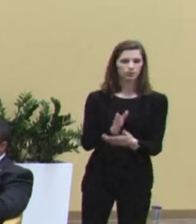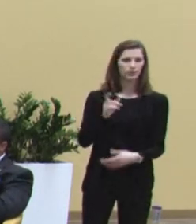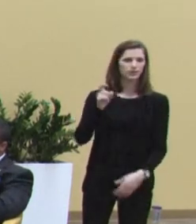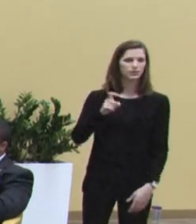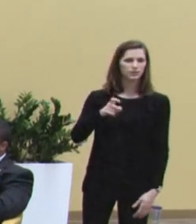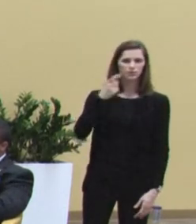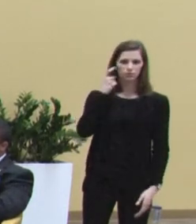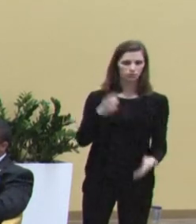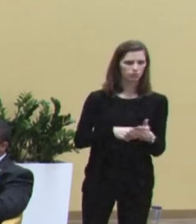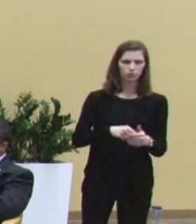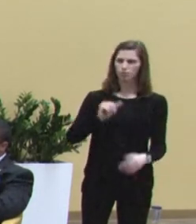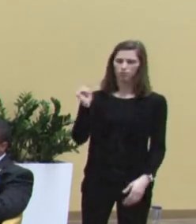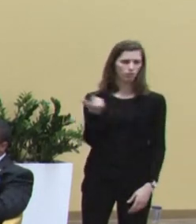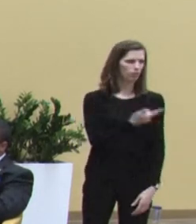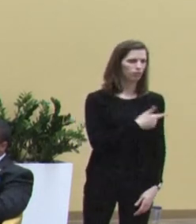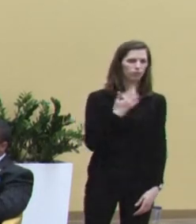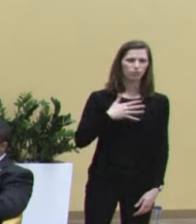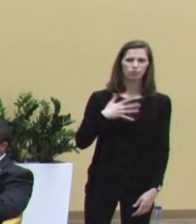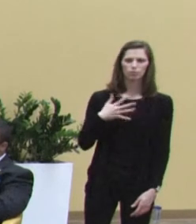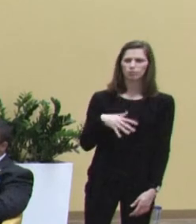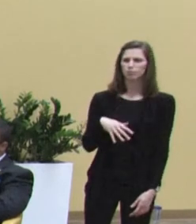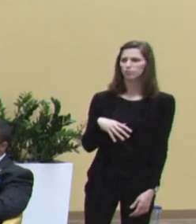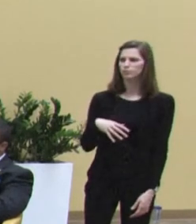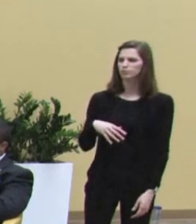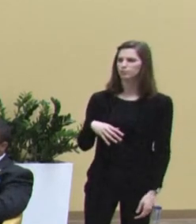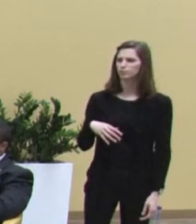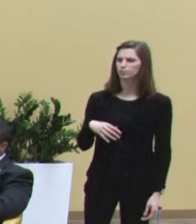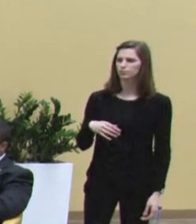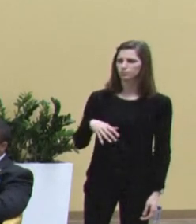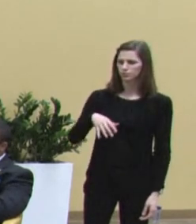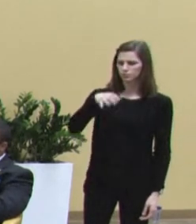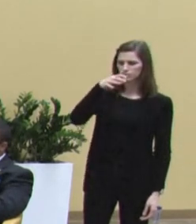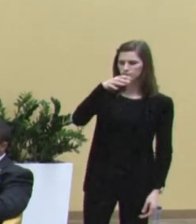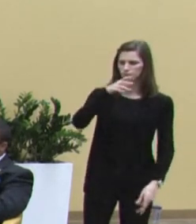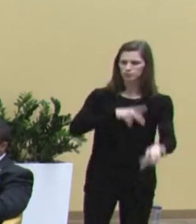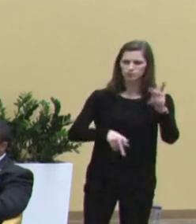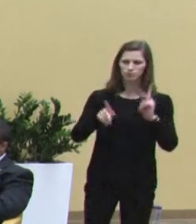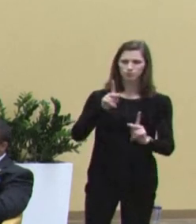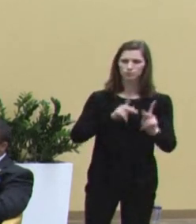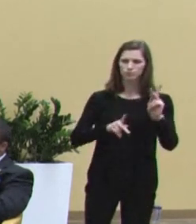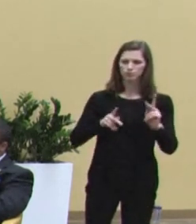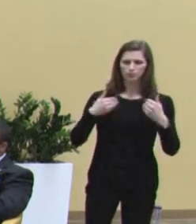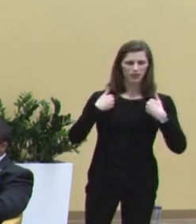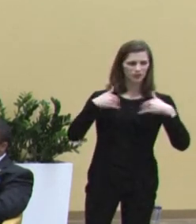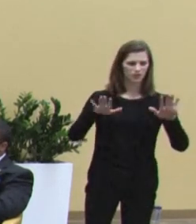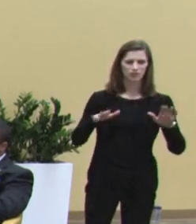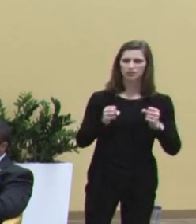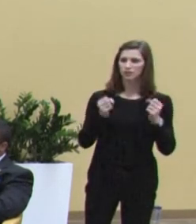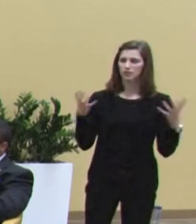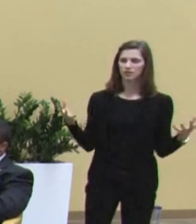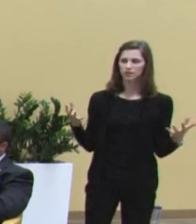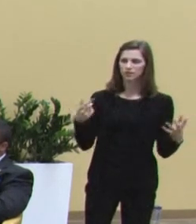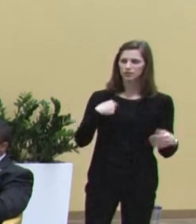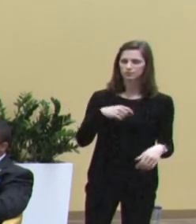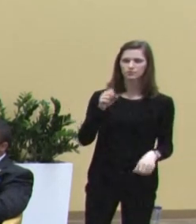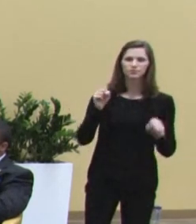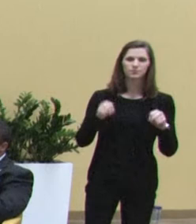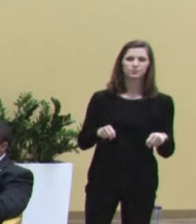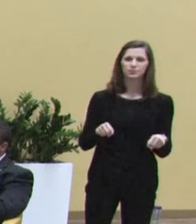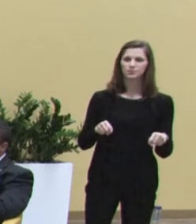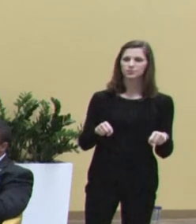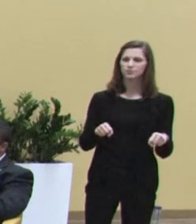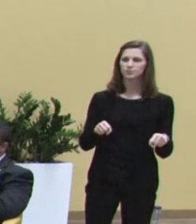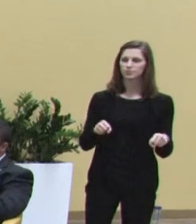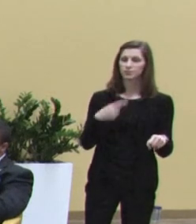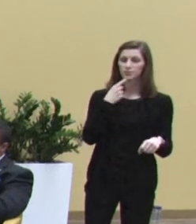phalanx of folk who gave their lives literally. And so I can speak particularly from black